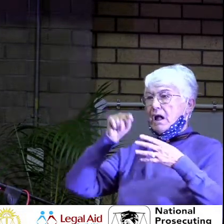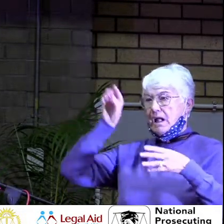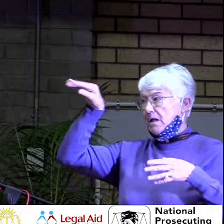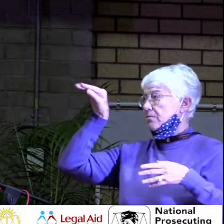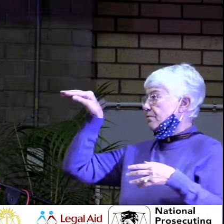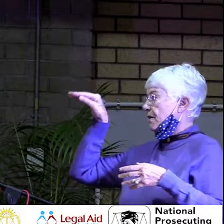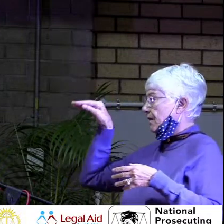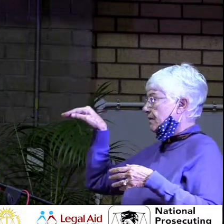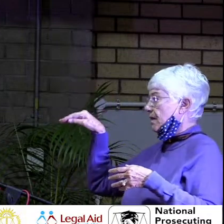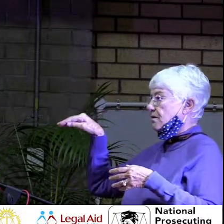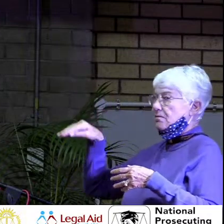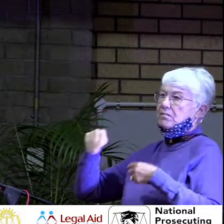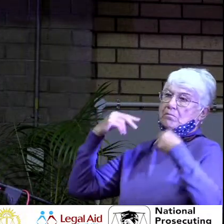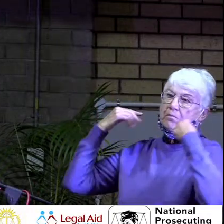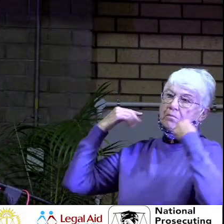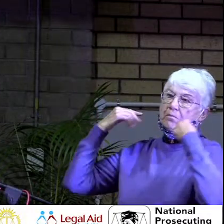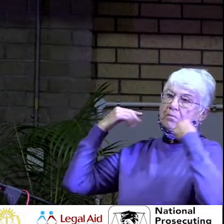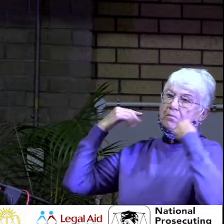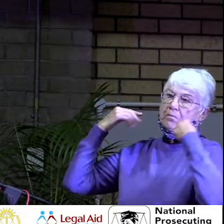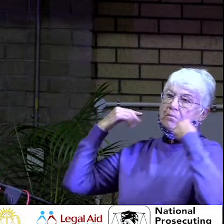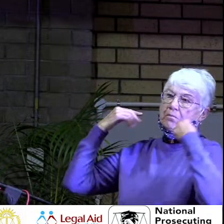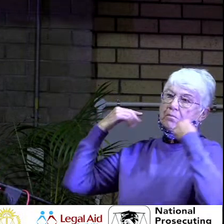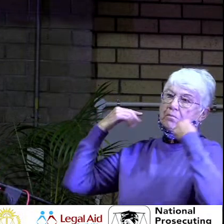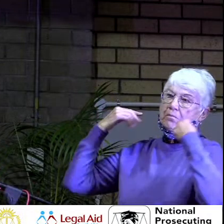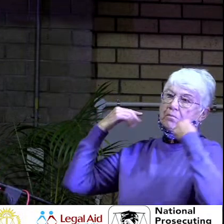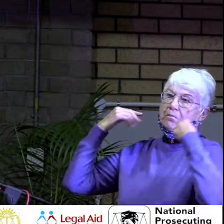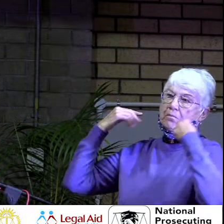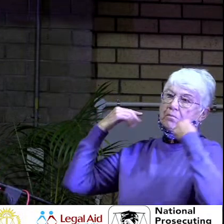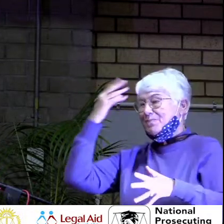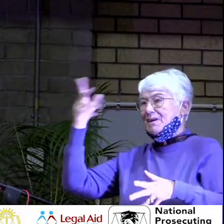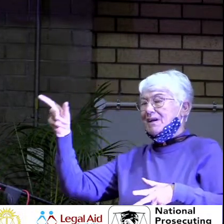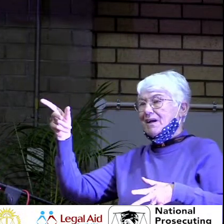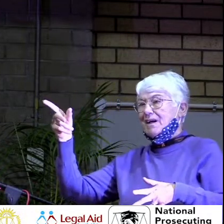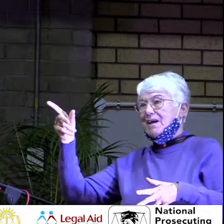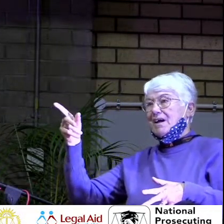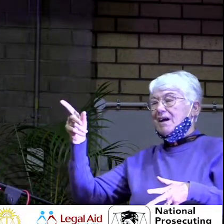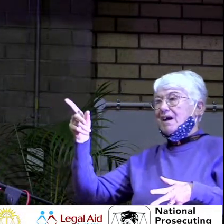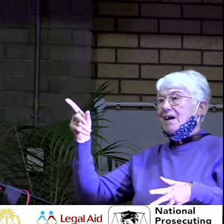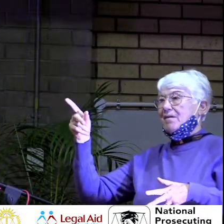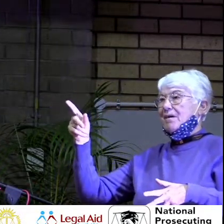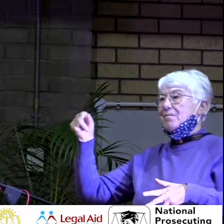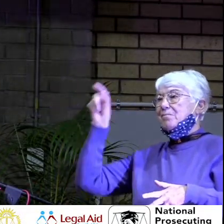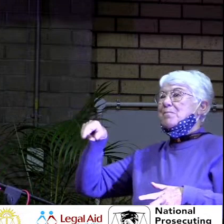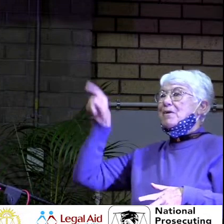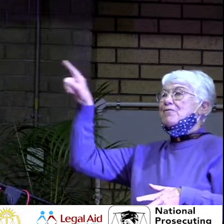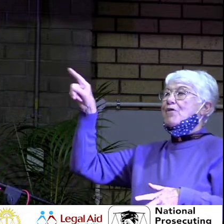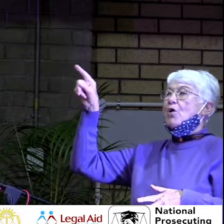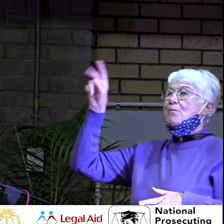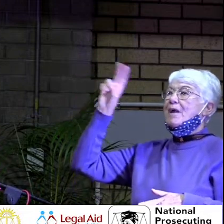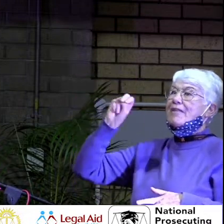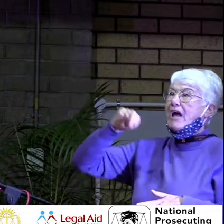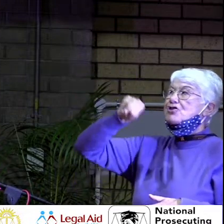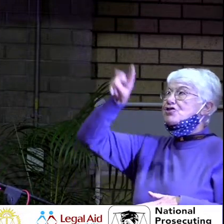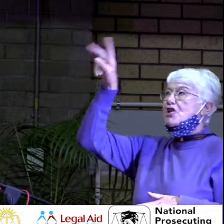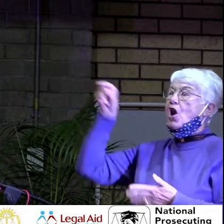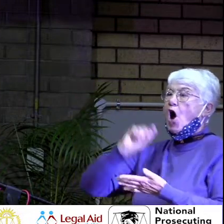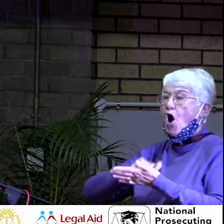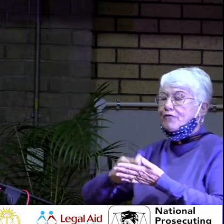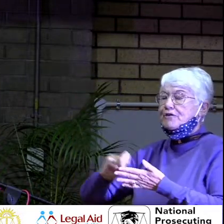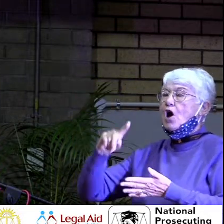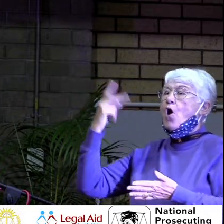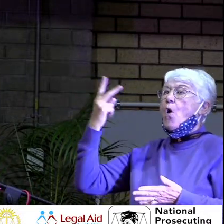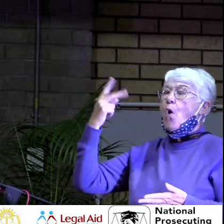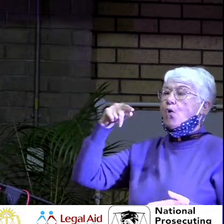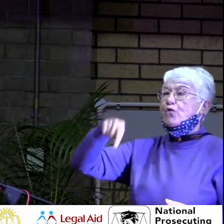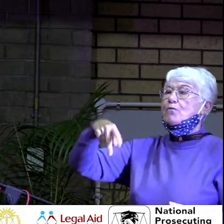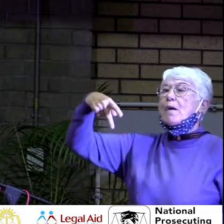Brigadier Damoy and his people. There's officers from the provincial office. There's Brigadier Mong Jonker. There's